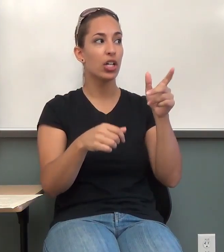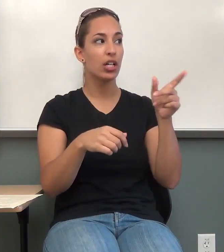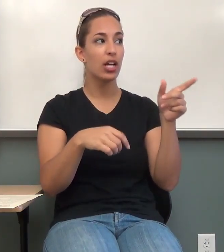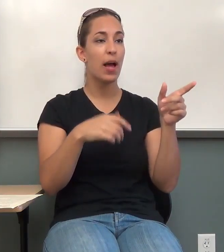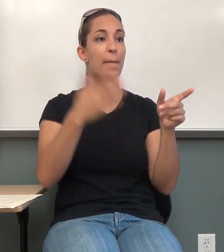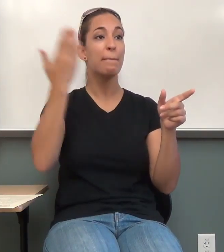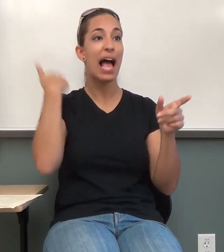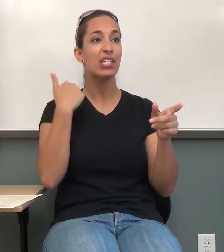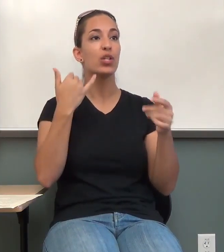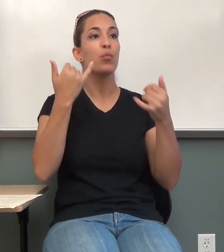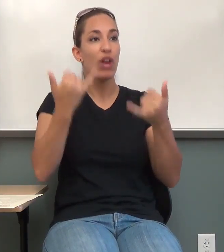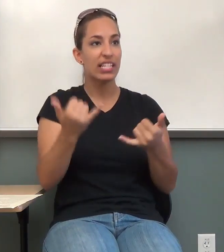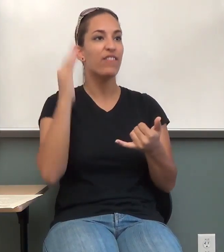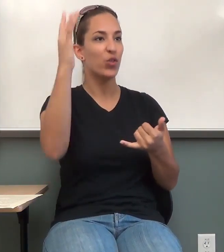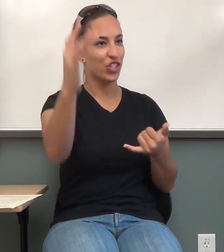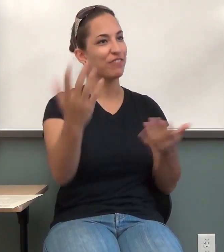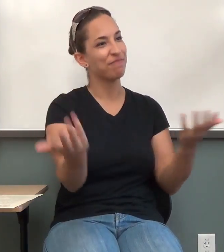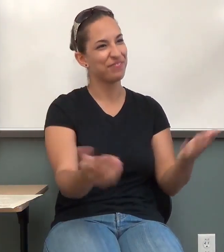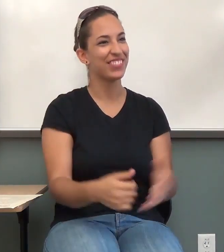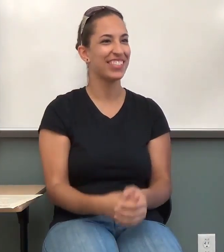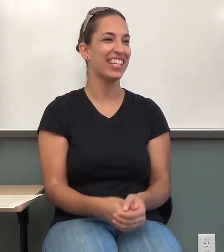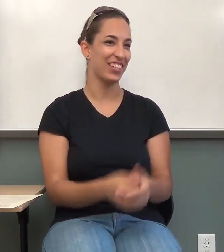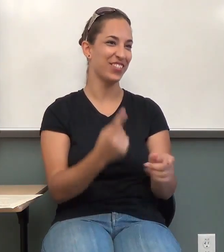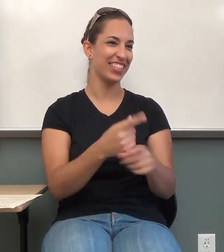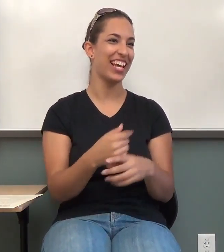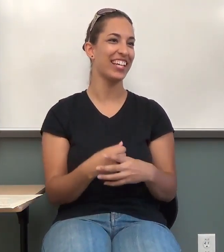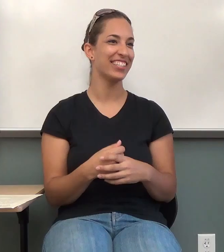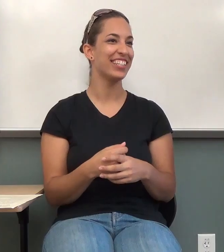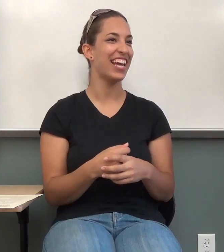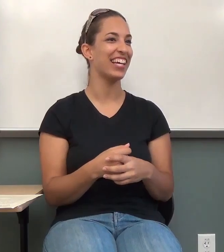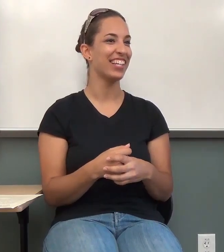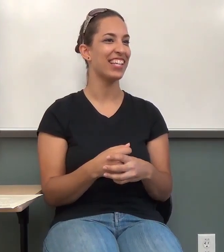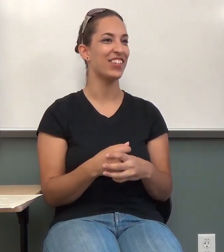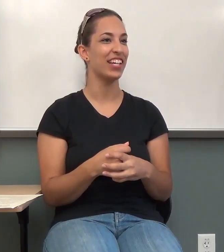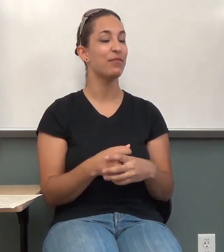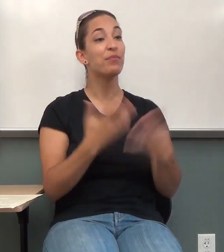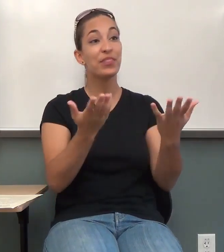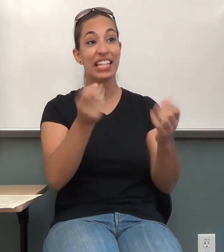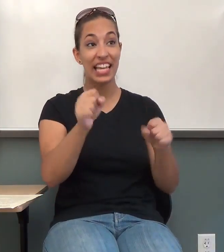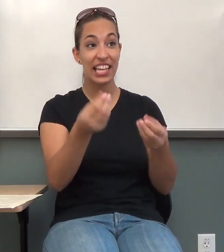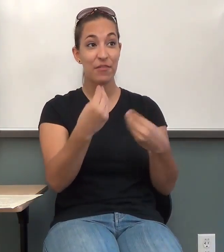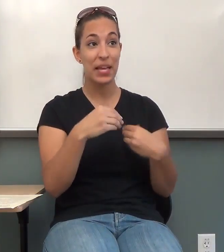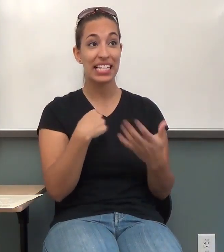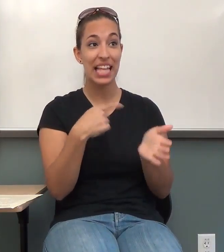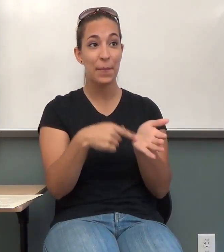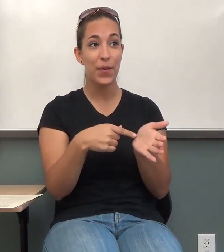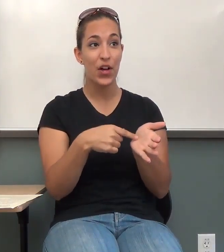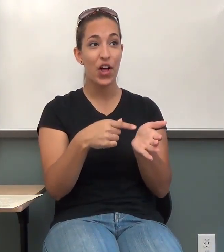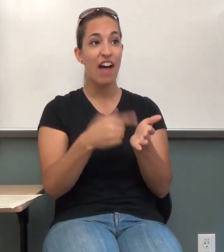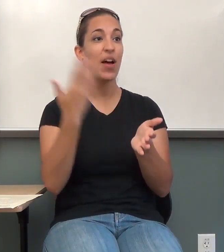present, and future. Past, present, and future, right? Good. Sandra, why don't you give me an example of a past tense verb?